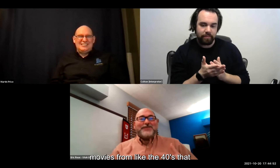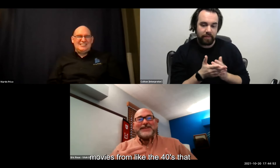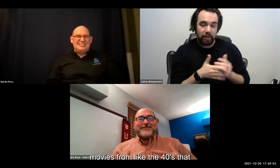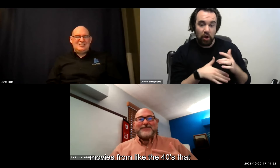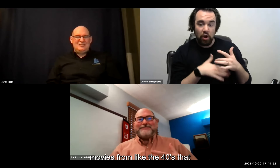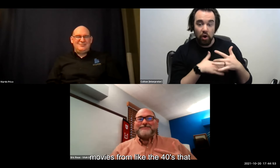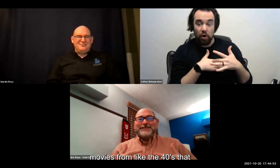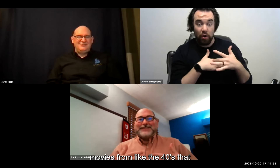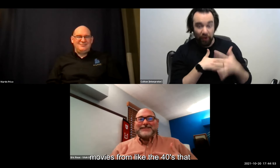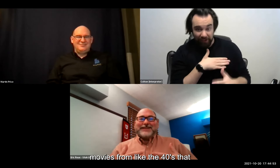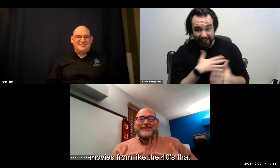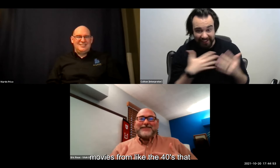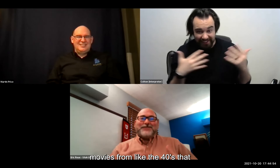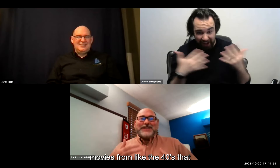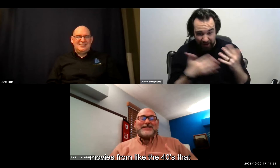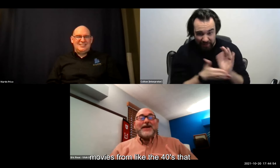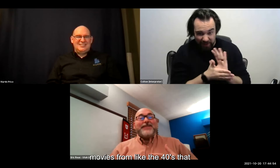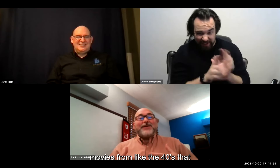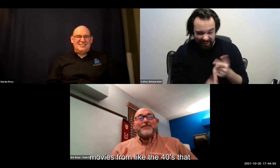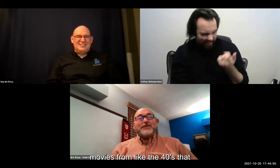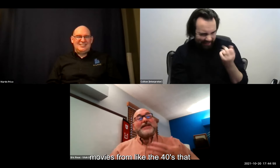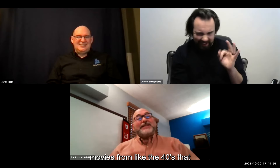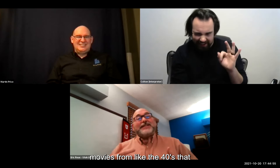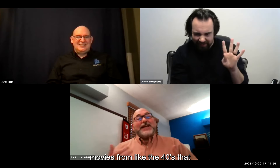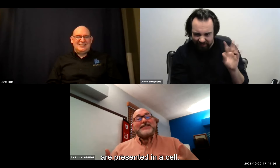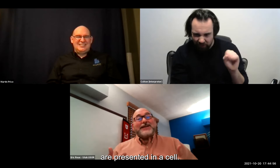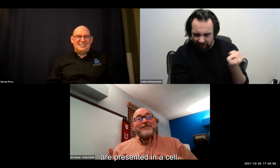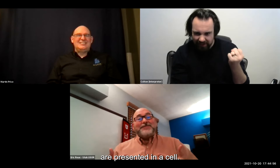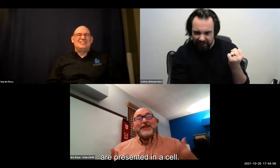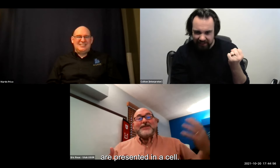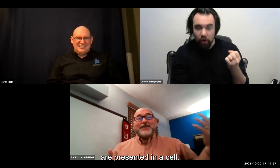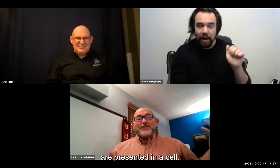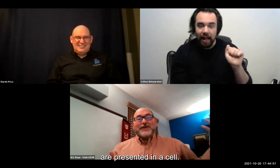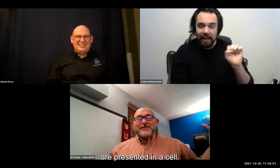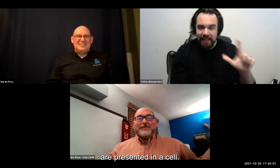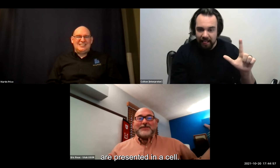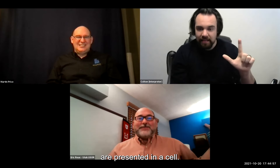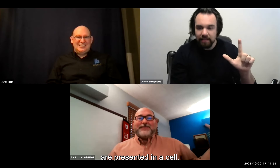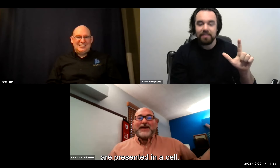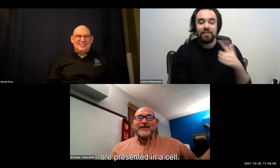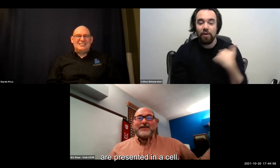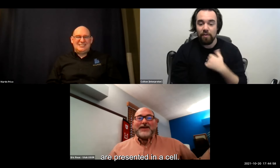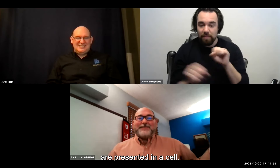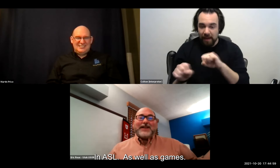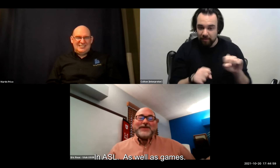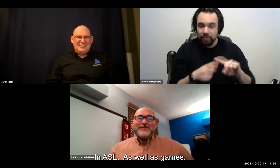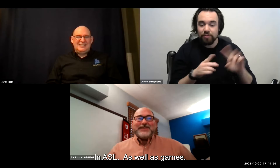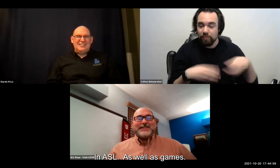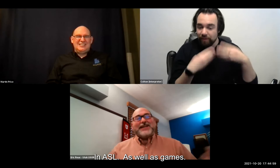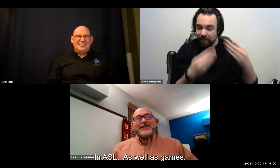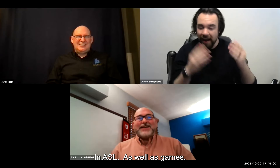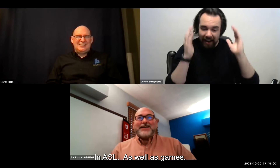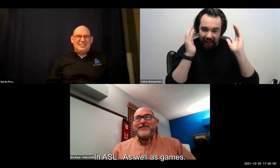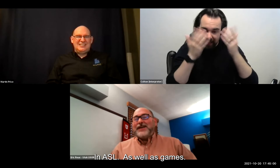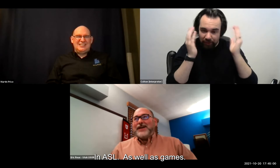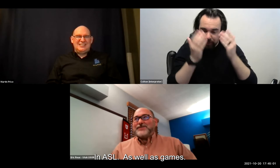scary movies from like the 40s that are presented in ASL. So we're going to be able to provide Halloween movies